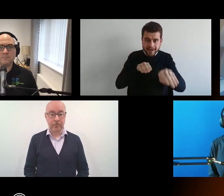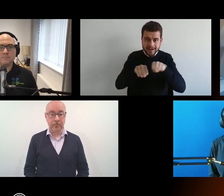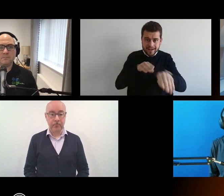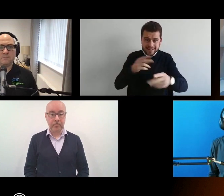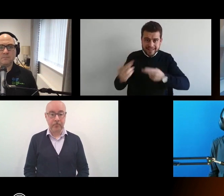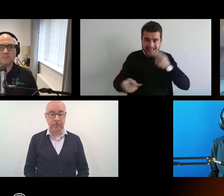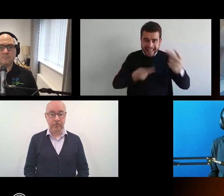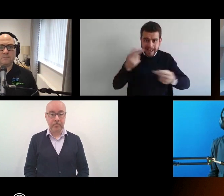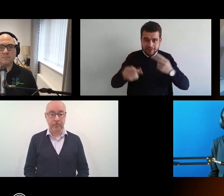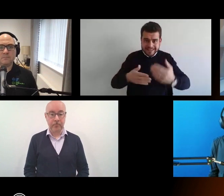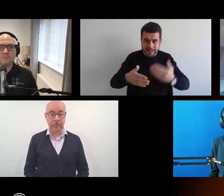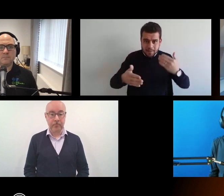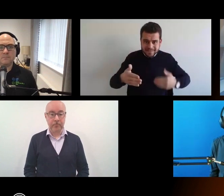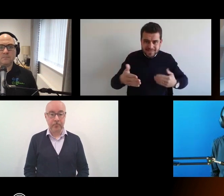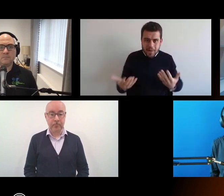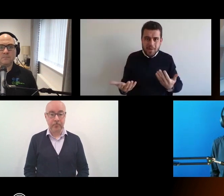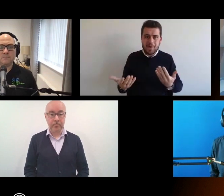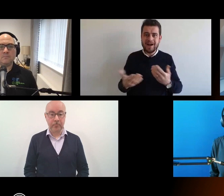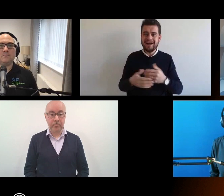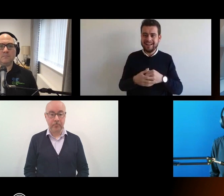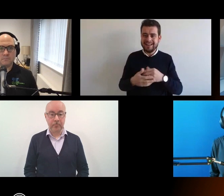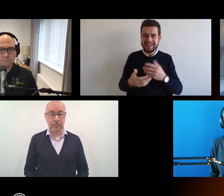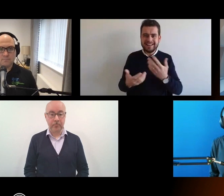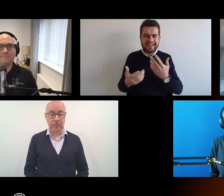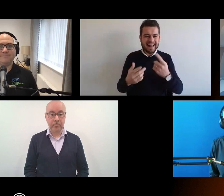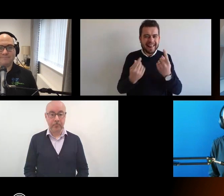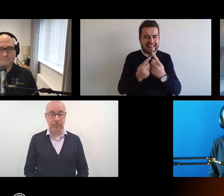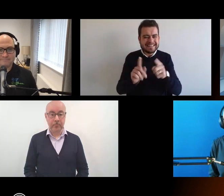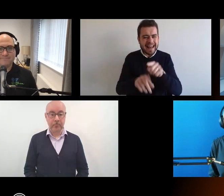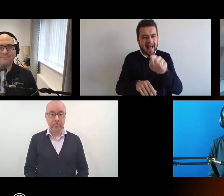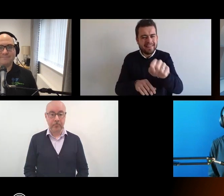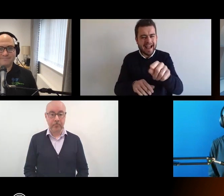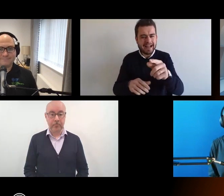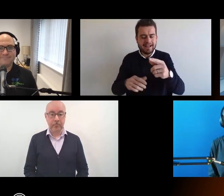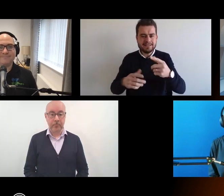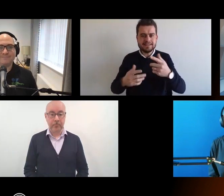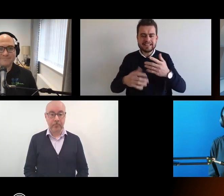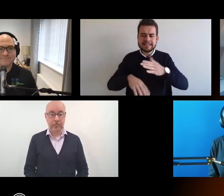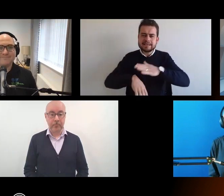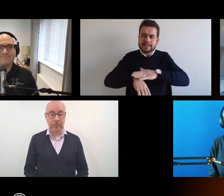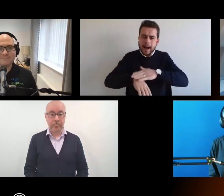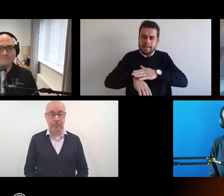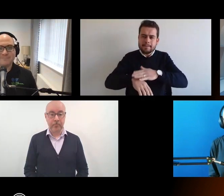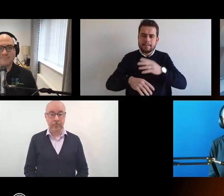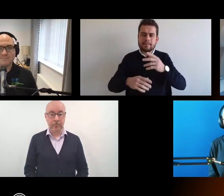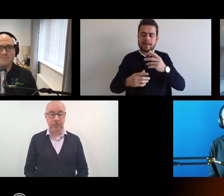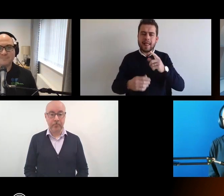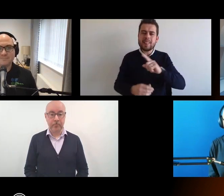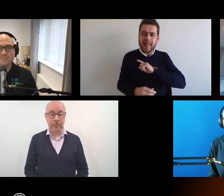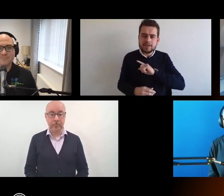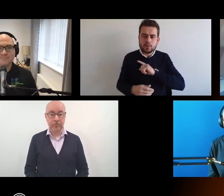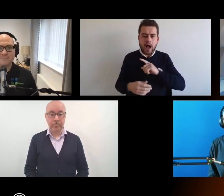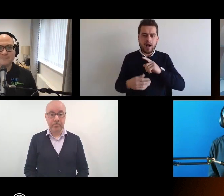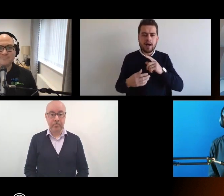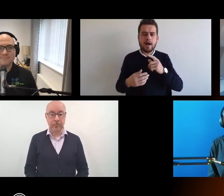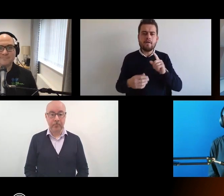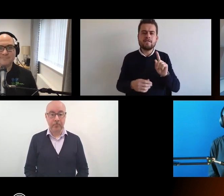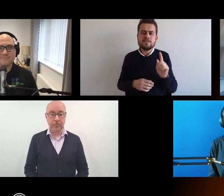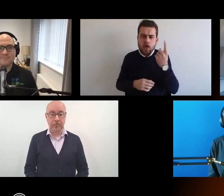If it's a concert, for example, they're going to need time to rehearse the lyrics well before your event. So things like that take